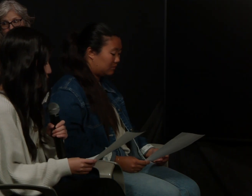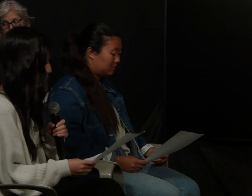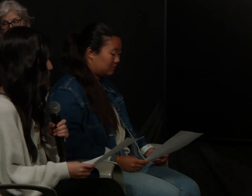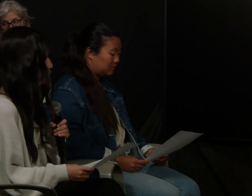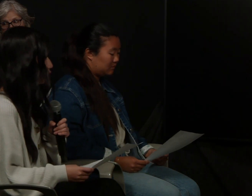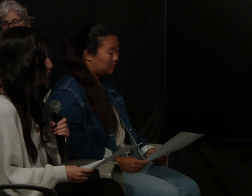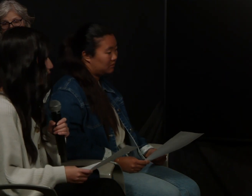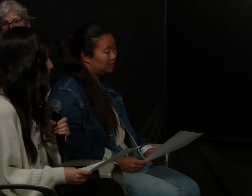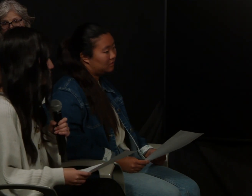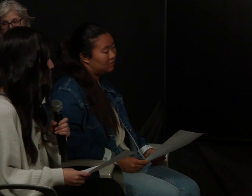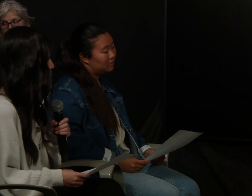social sciences?